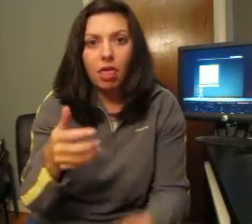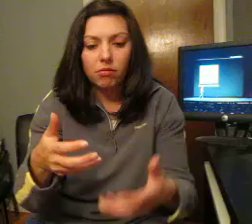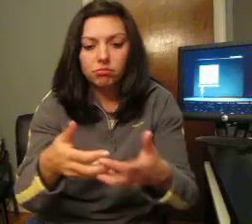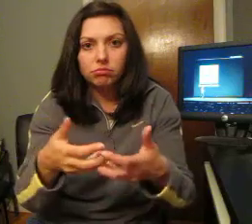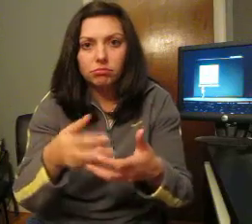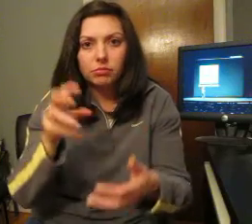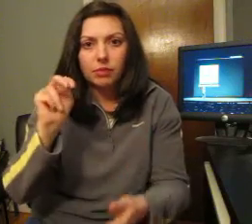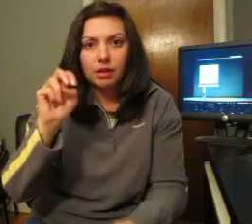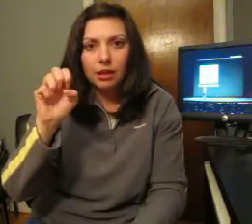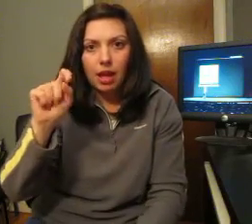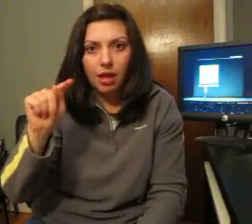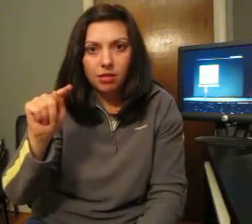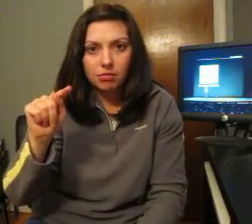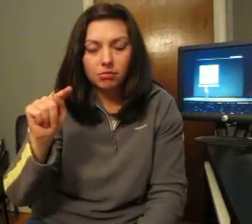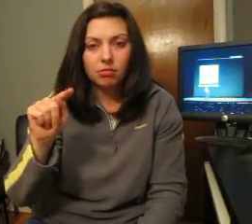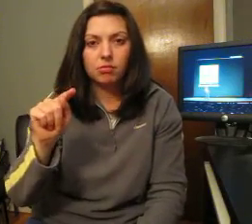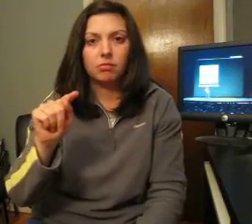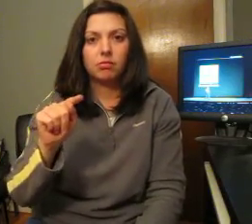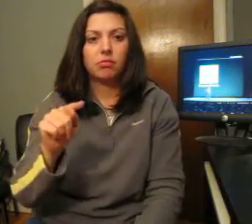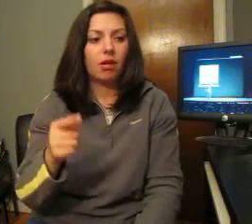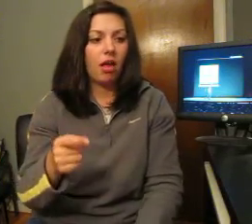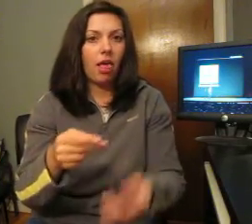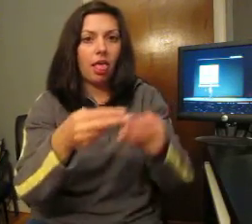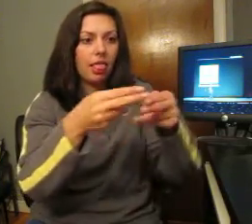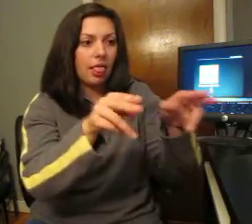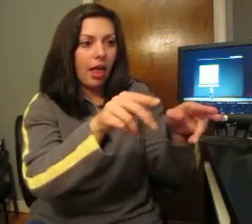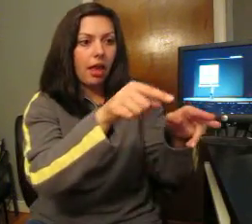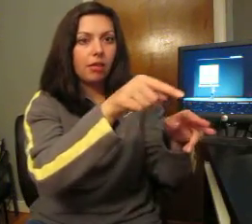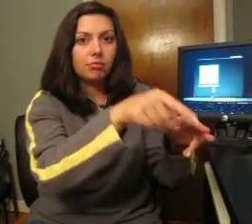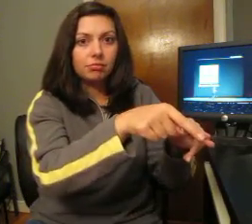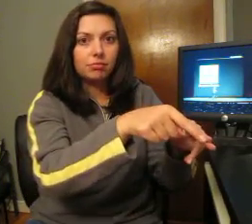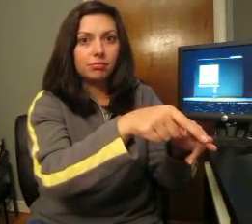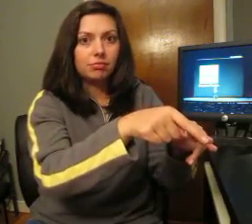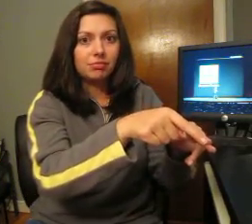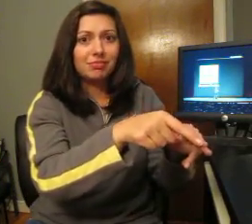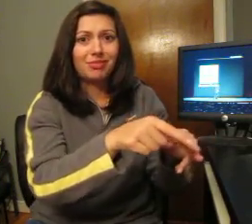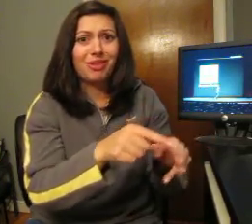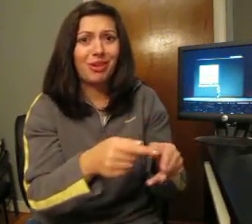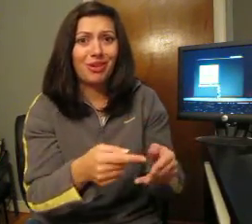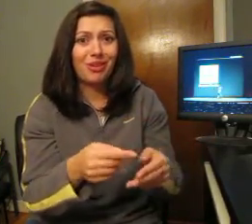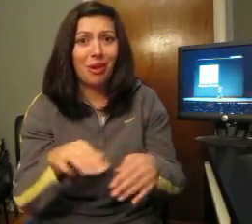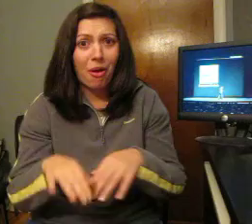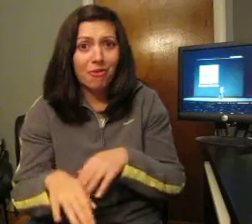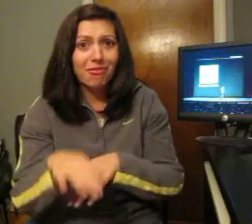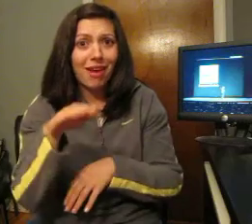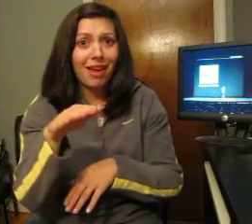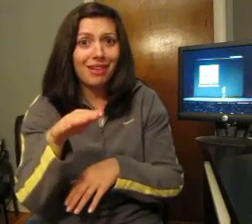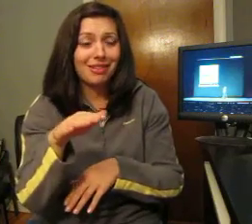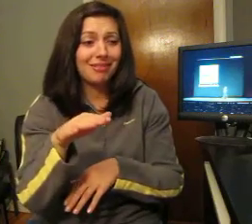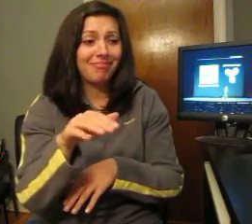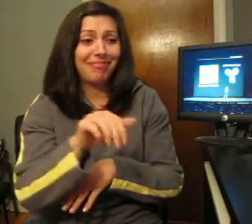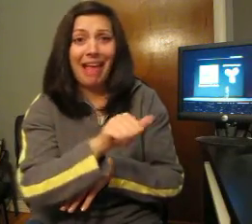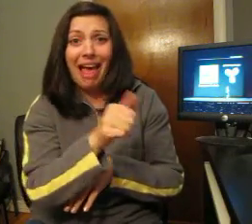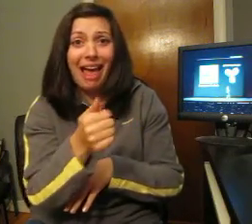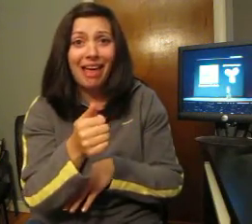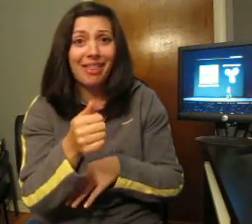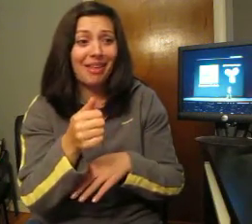bird to be raised by this other bird, the host, we call it. And what's clever, though, is that